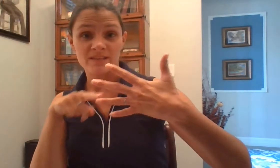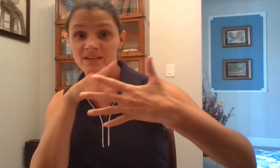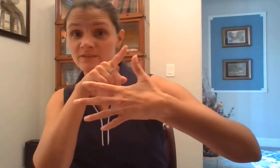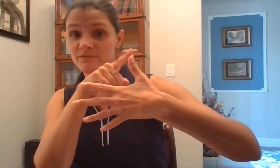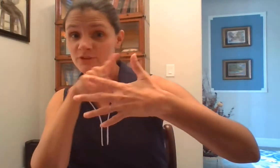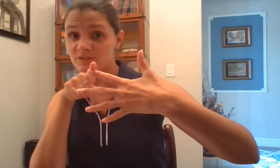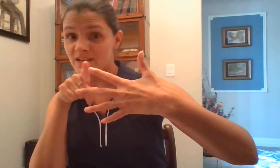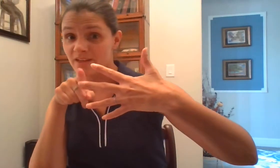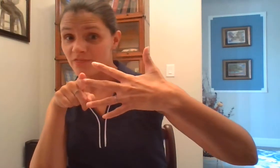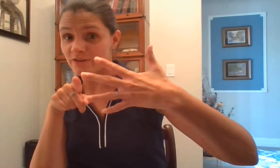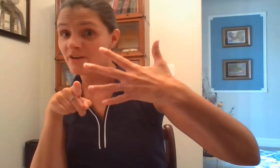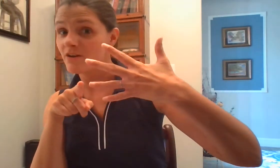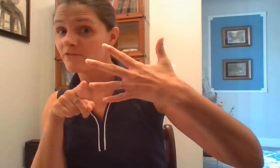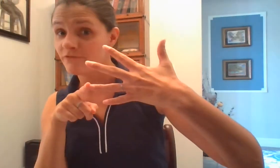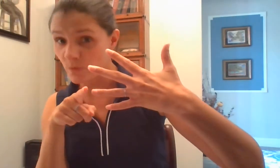the second, third, fourth.